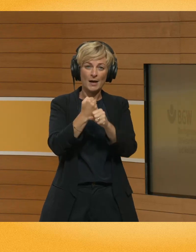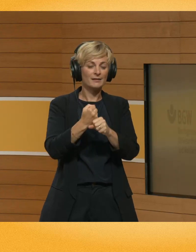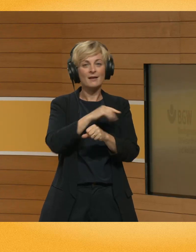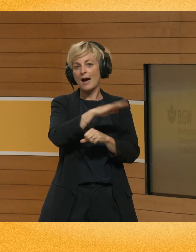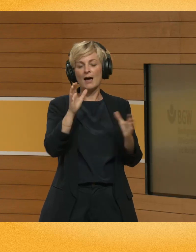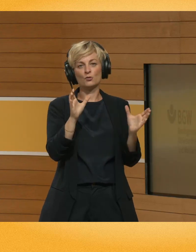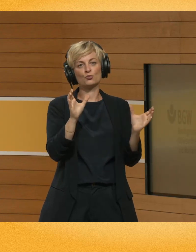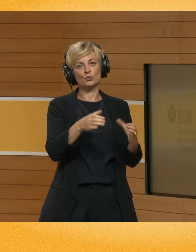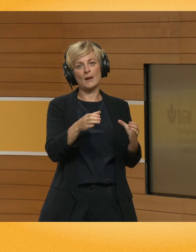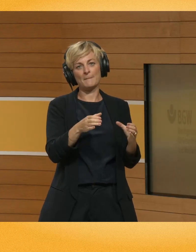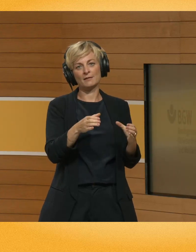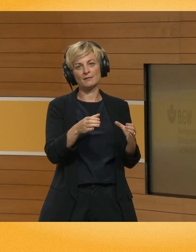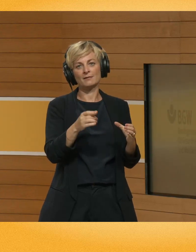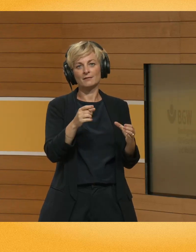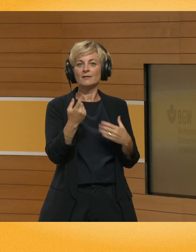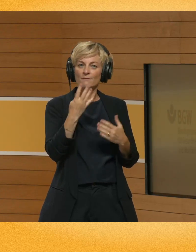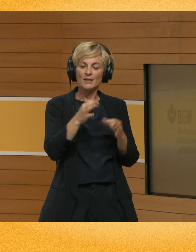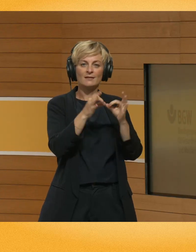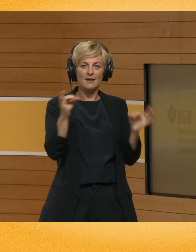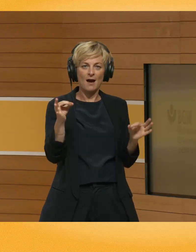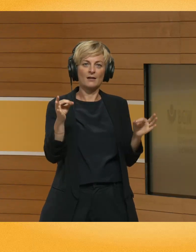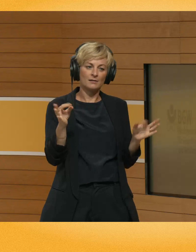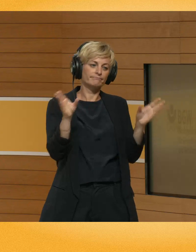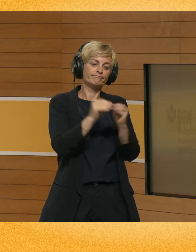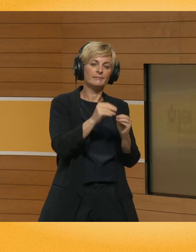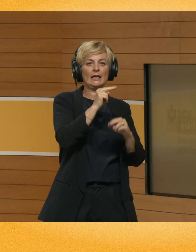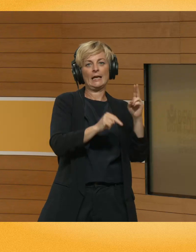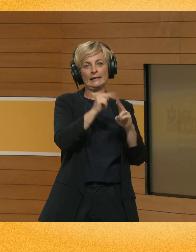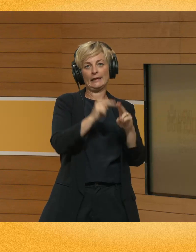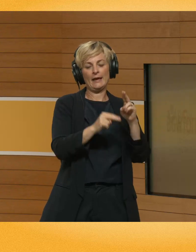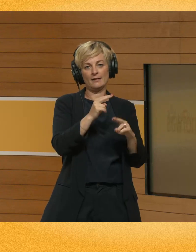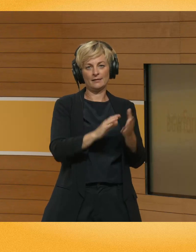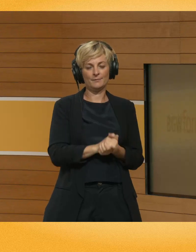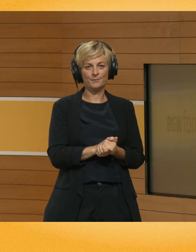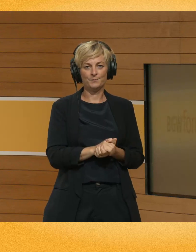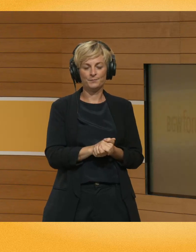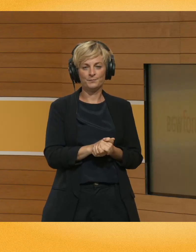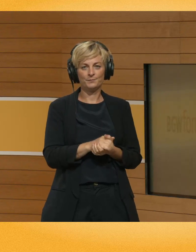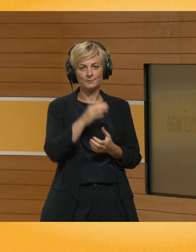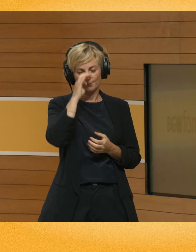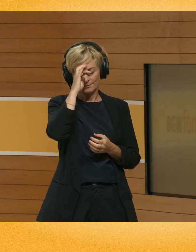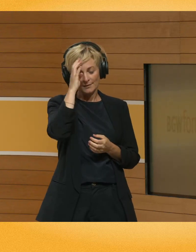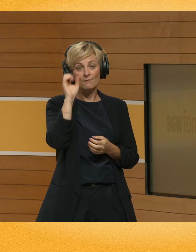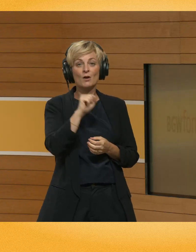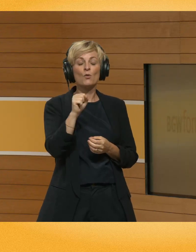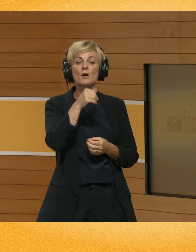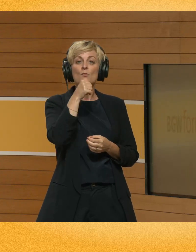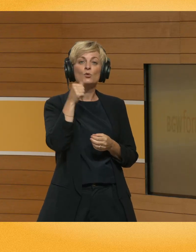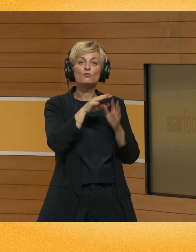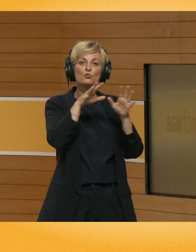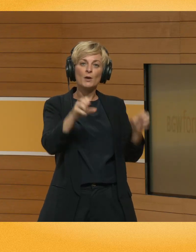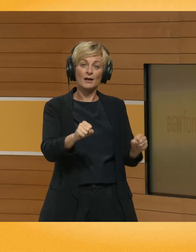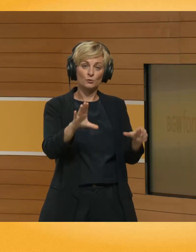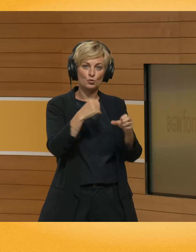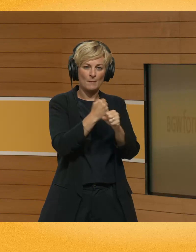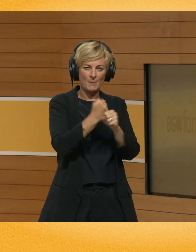say interprofessional cooperation starts at day 1. And so it's often very